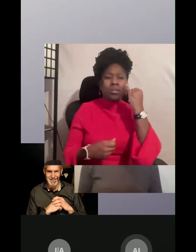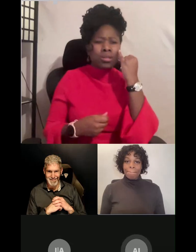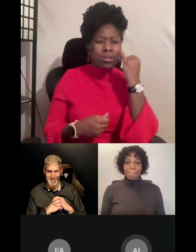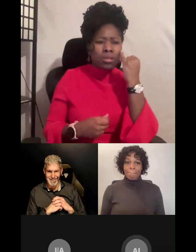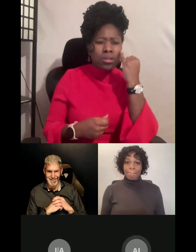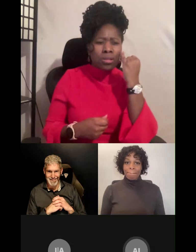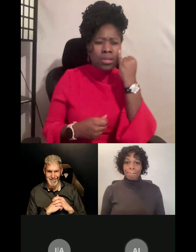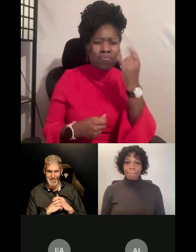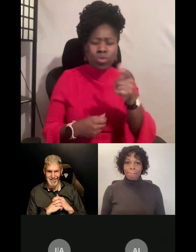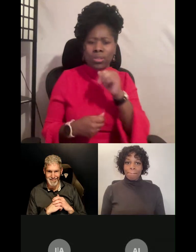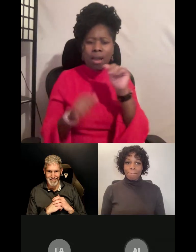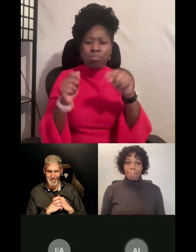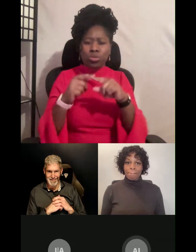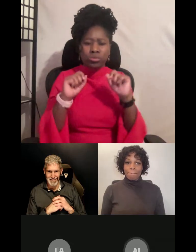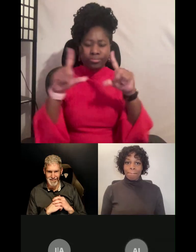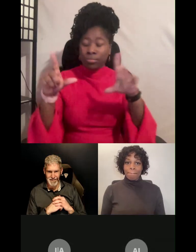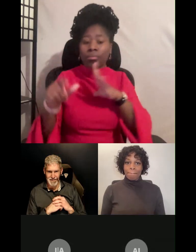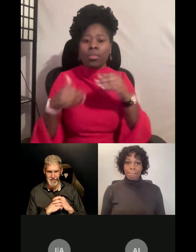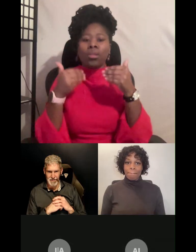This is Deanna.